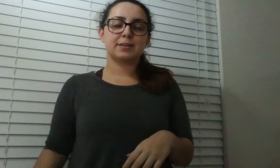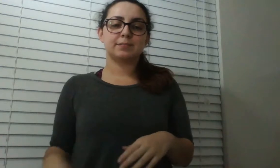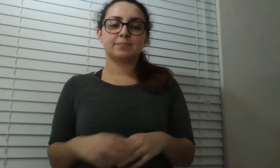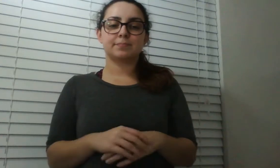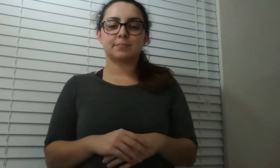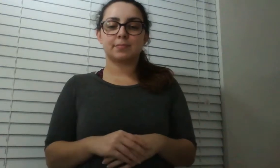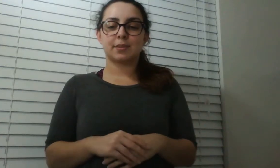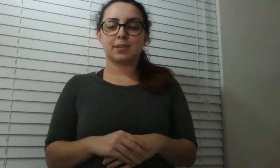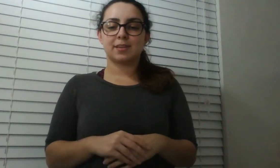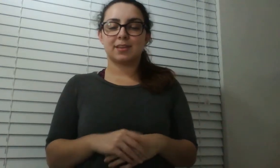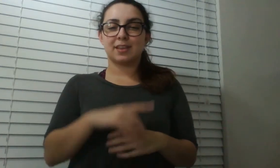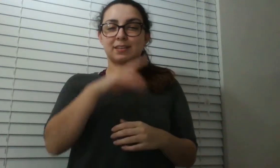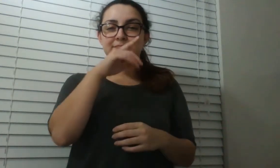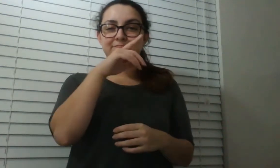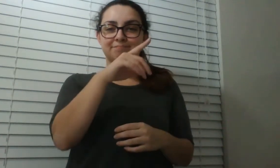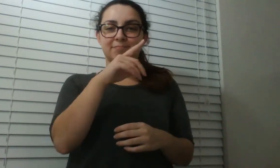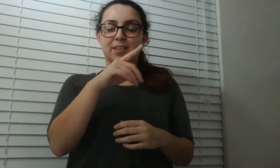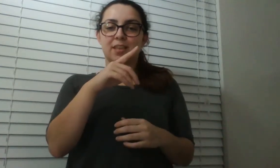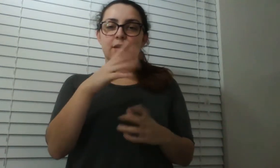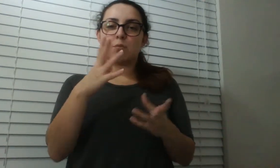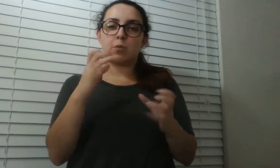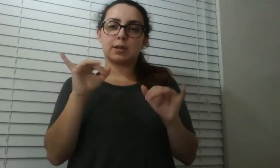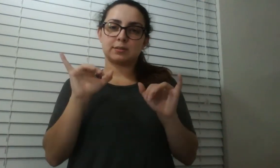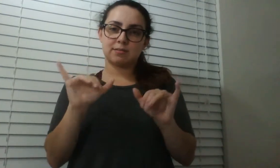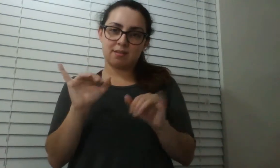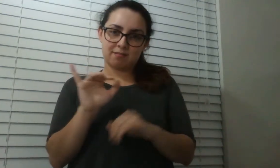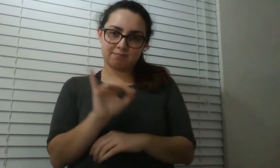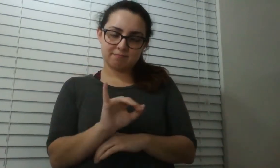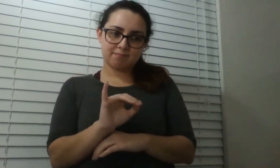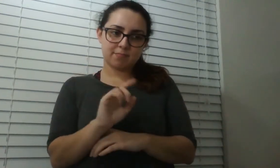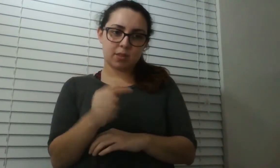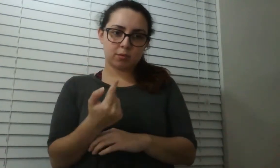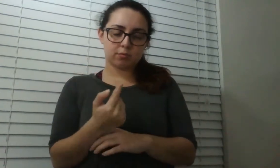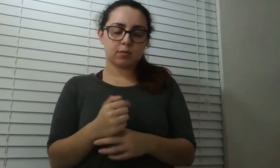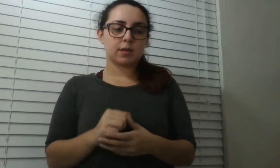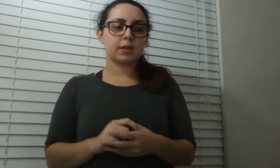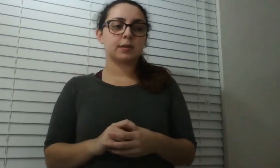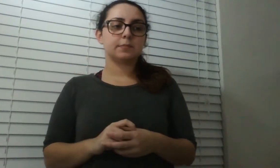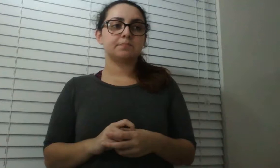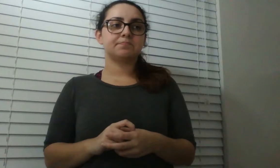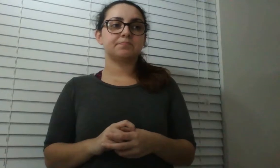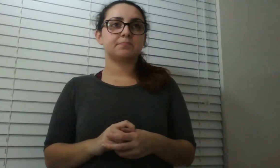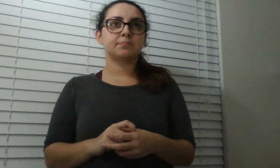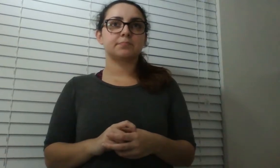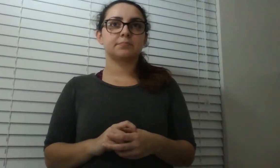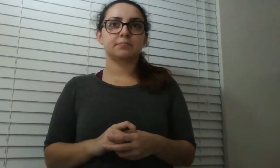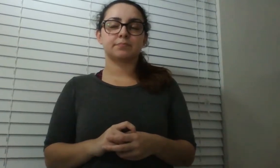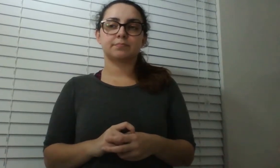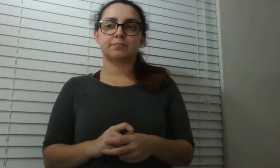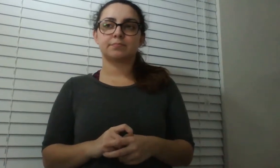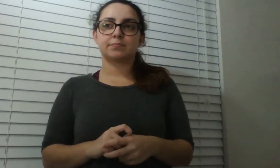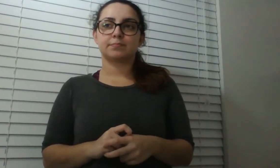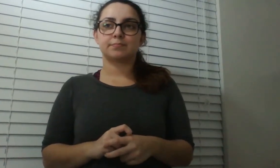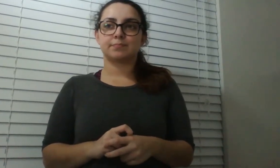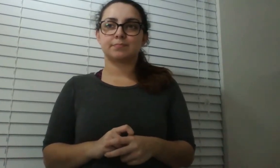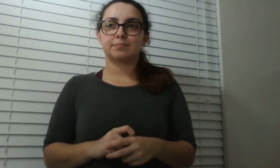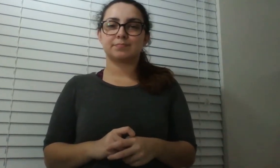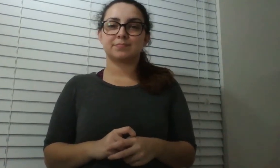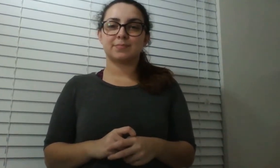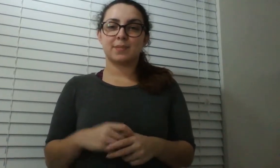I'm gonna stay over here. I don't know if that was the case. Well, part of it was just that I was at least 5 months pregnant, and I